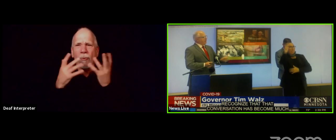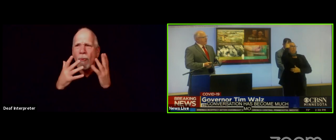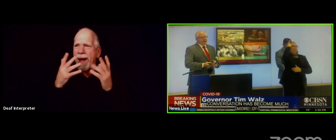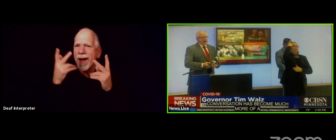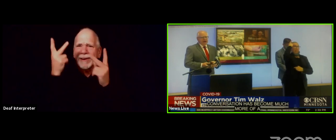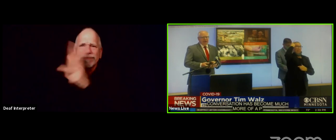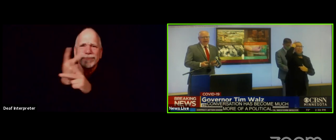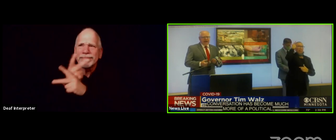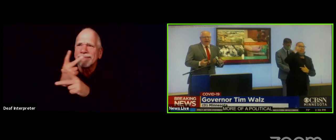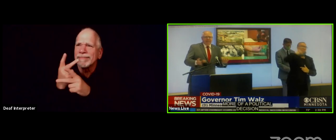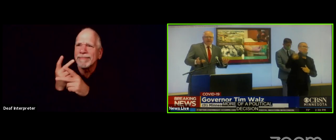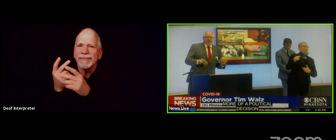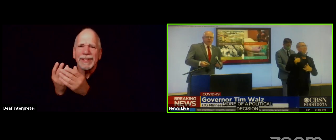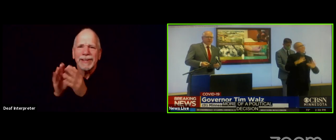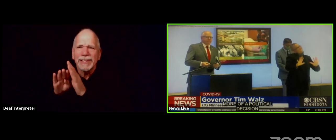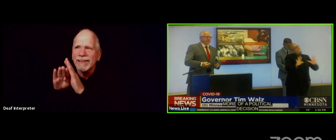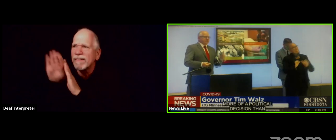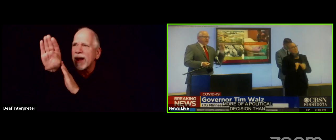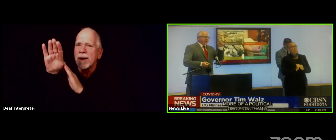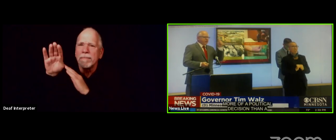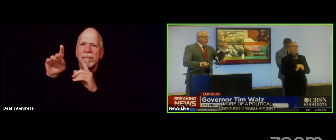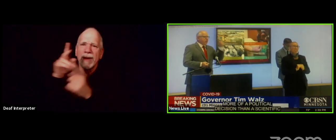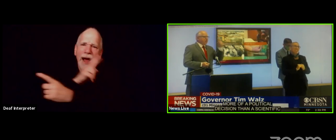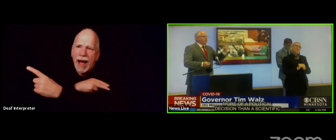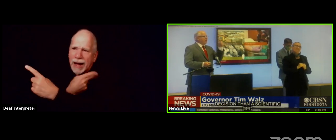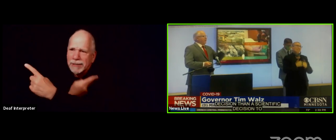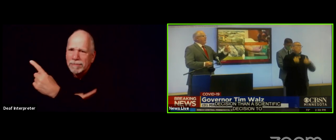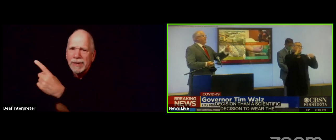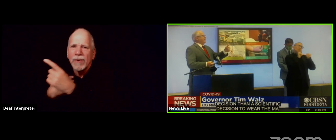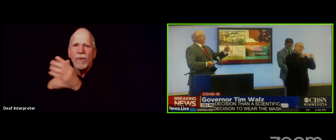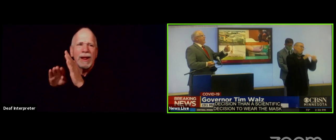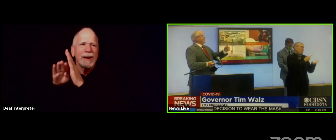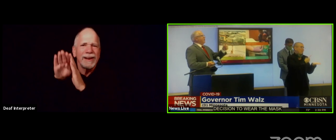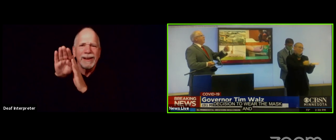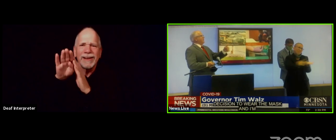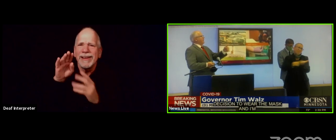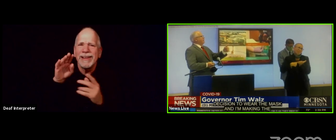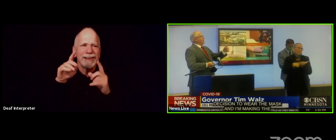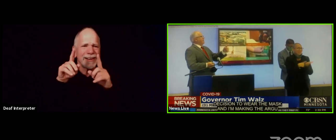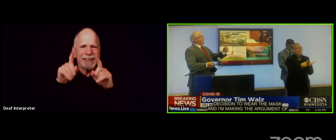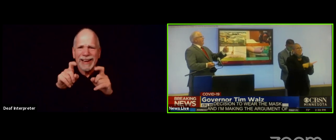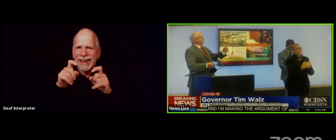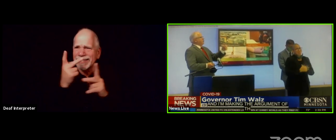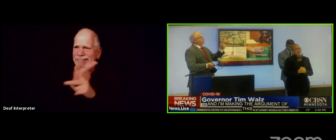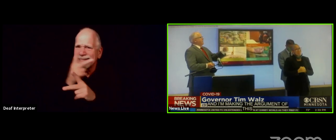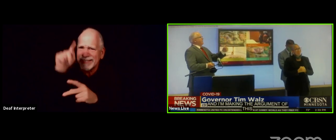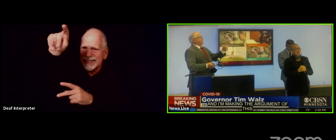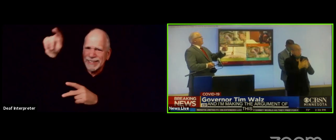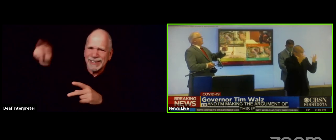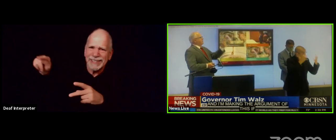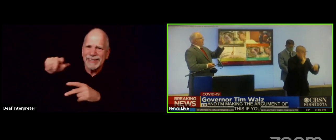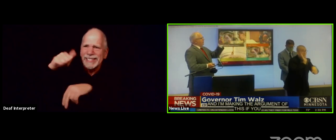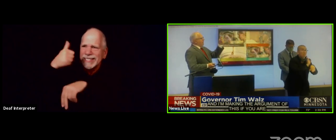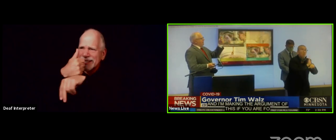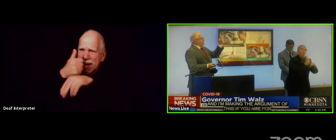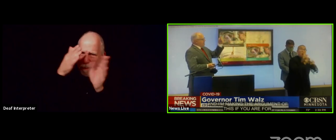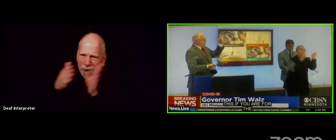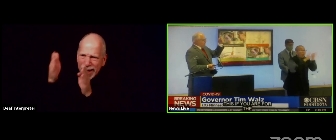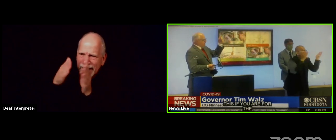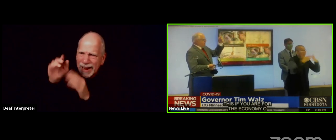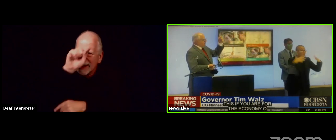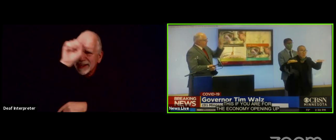mask. And I'm making the argument of this: if you are for the economy opening up and for state to take away